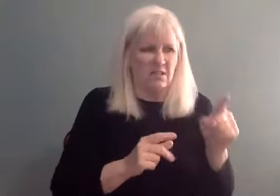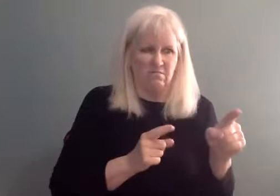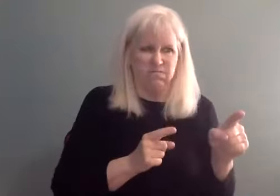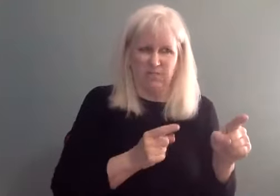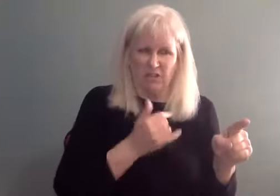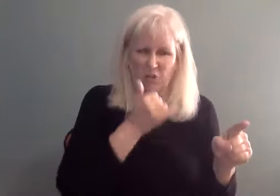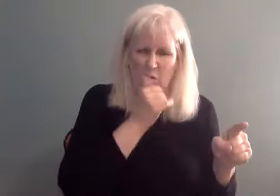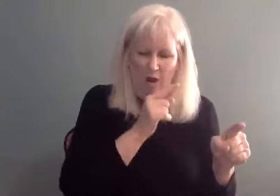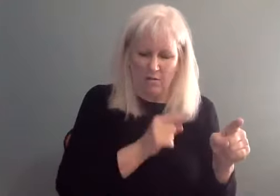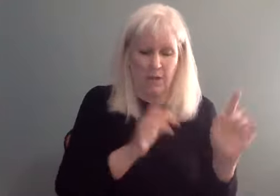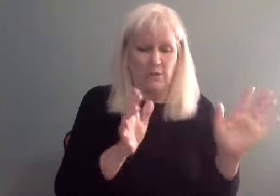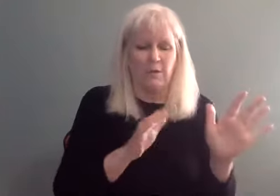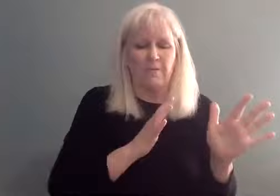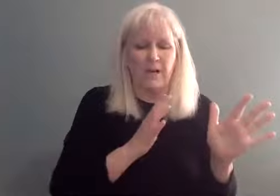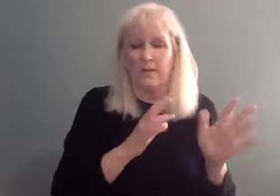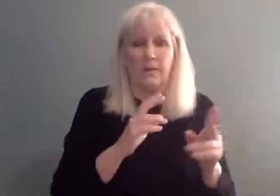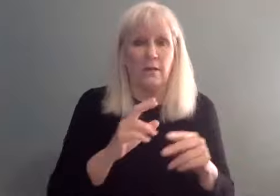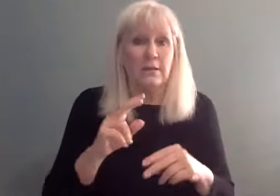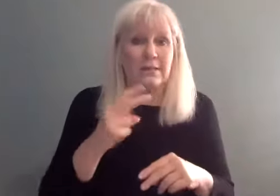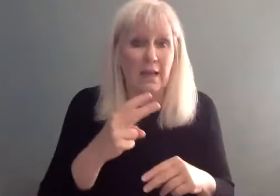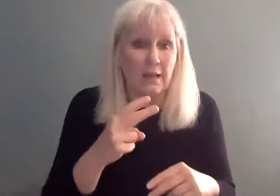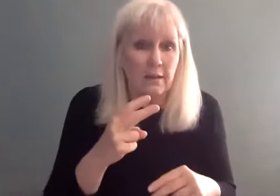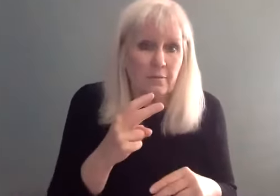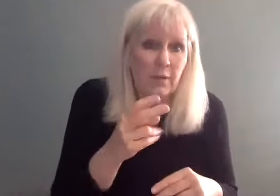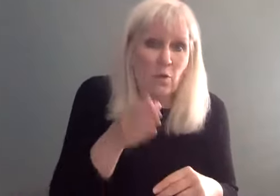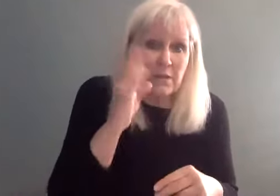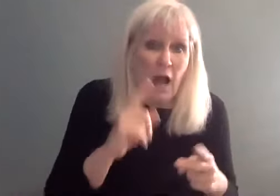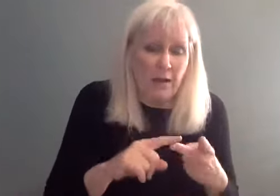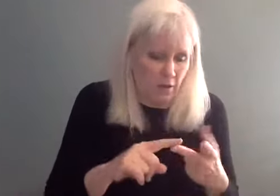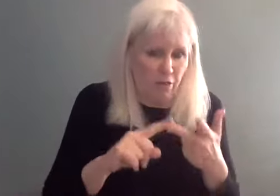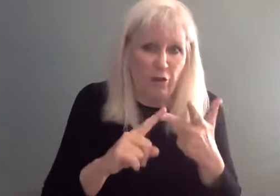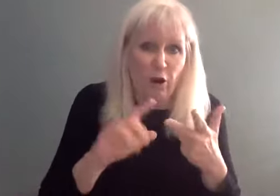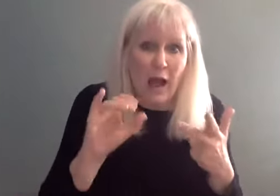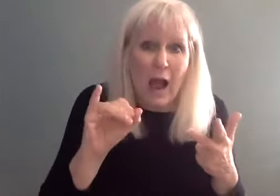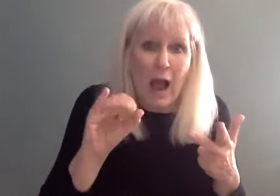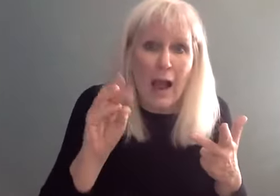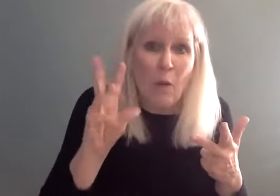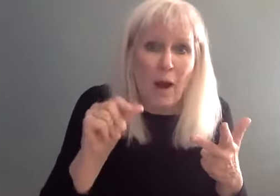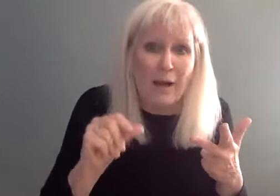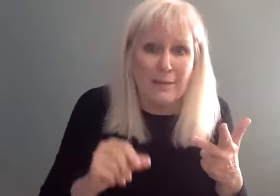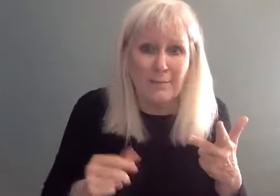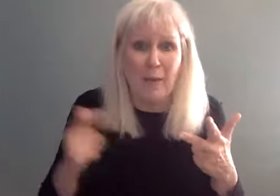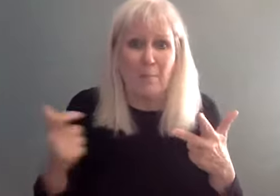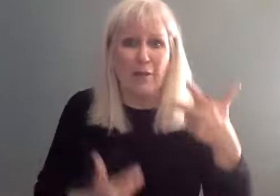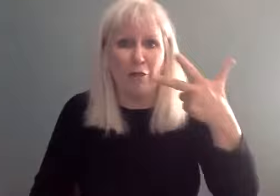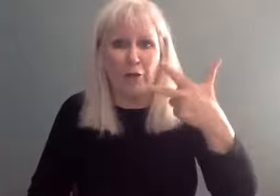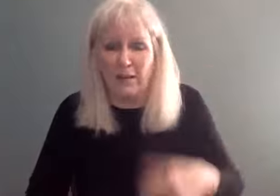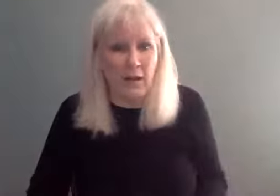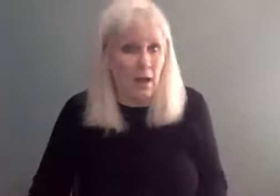was, my God, and third was Iowa. Those were my big three things. I never thought about my mom for a while